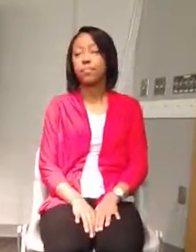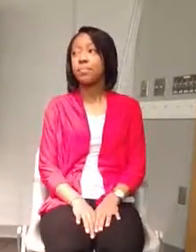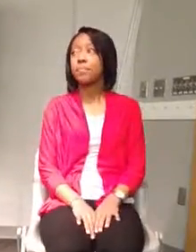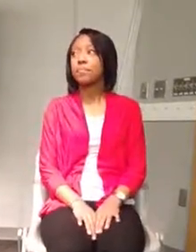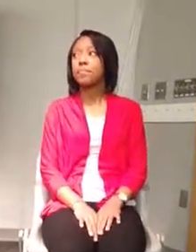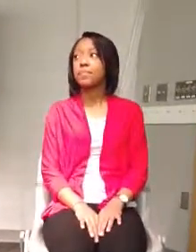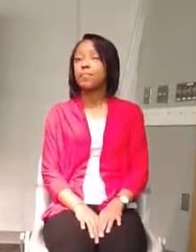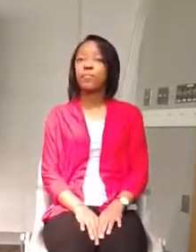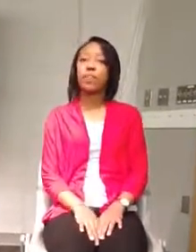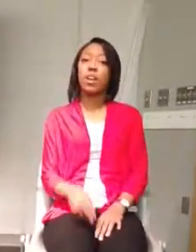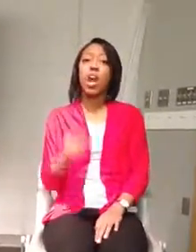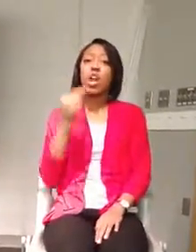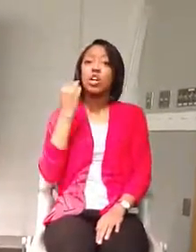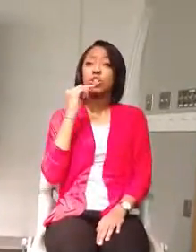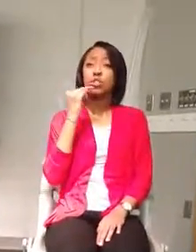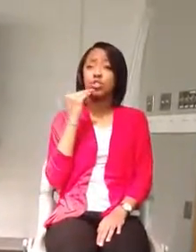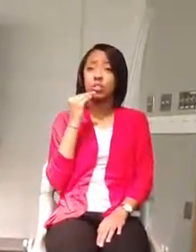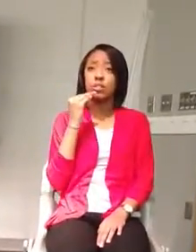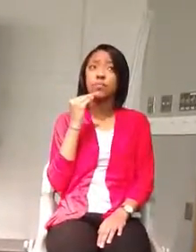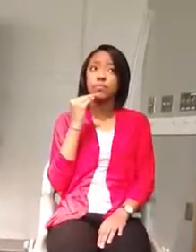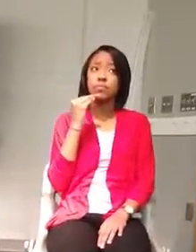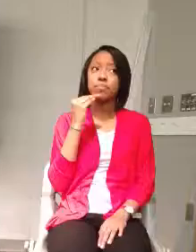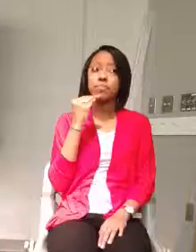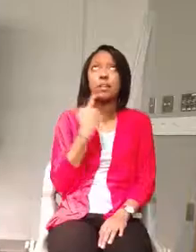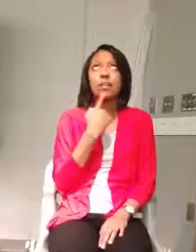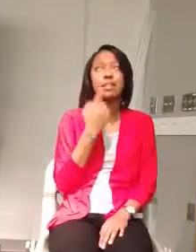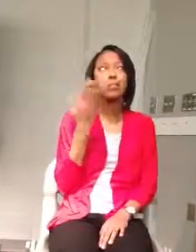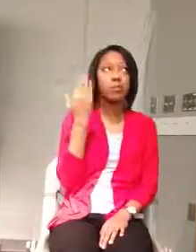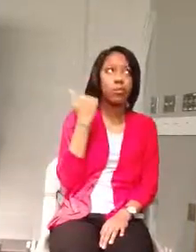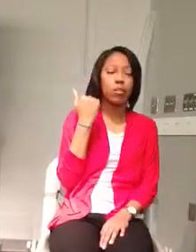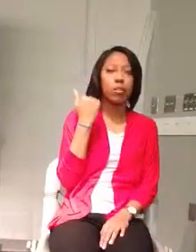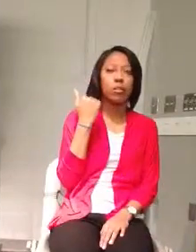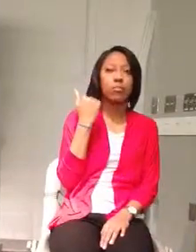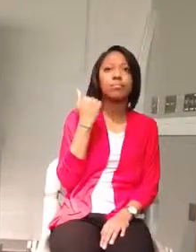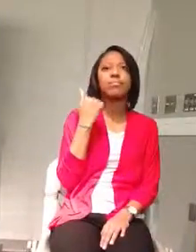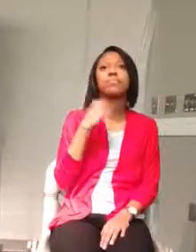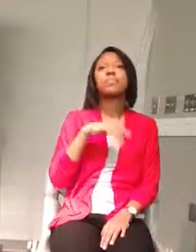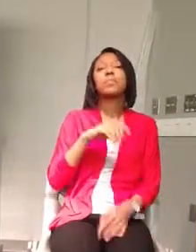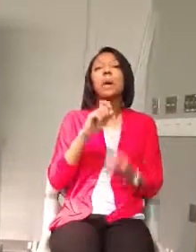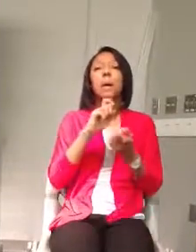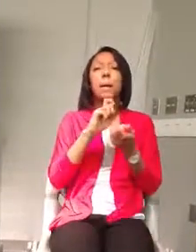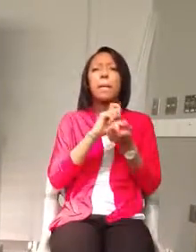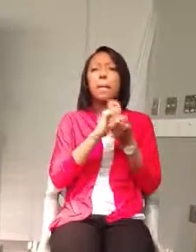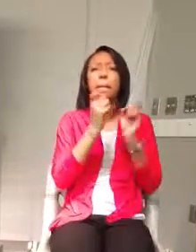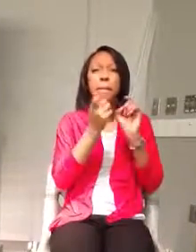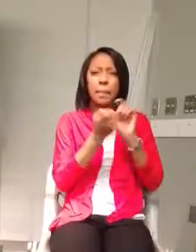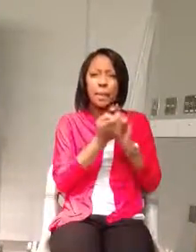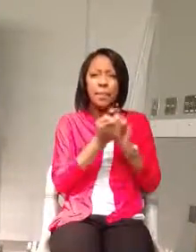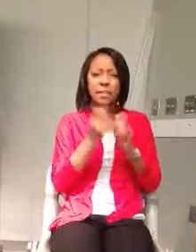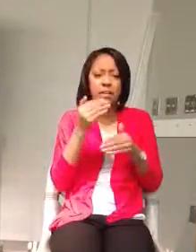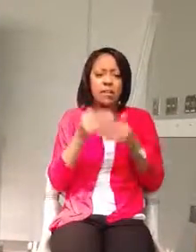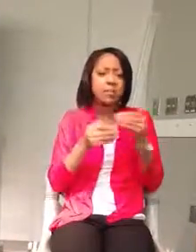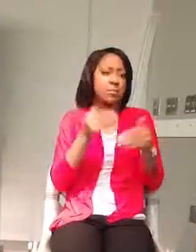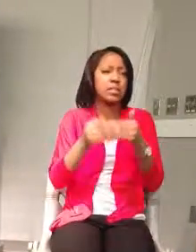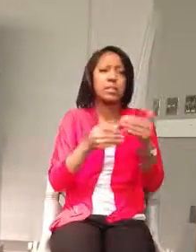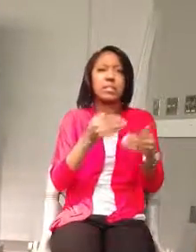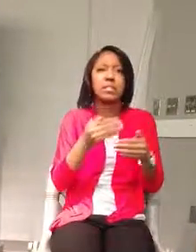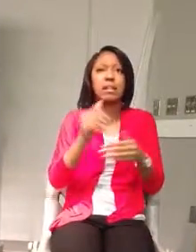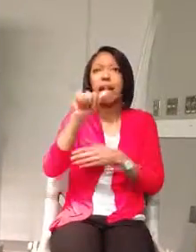So nutrition, as I just mentioned, modifies the carcinogenic process at any stage. 1/3